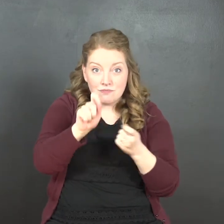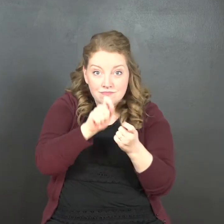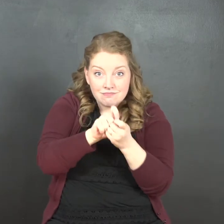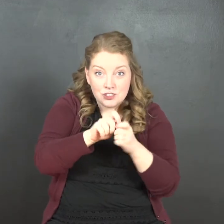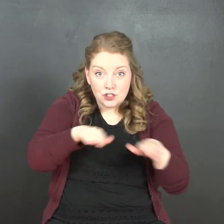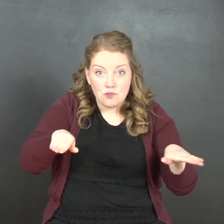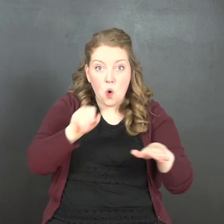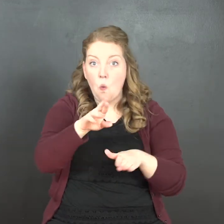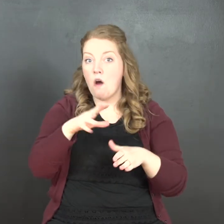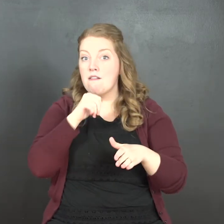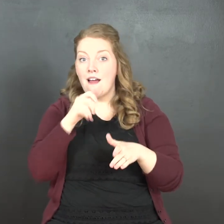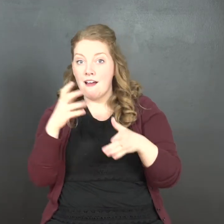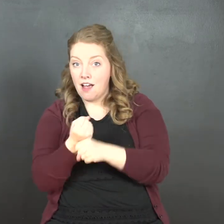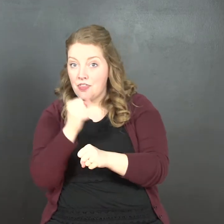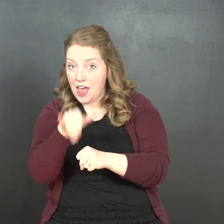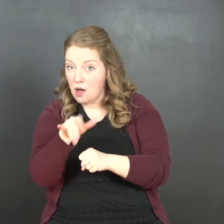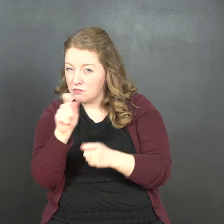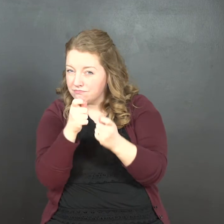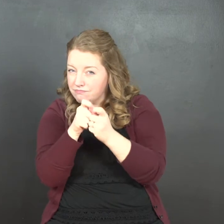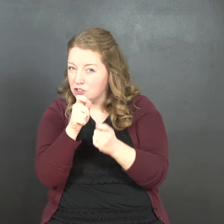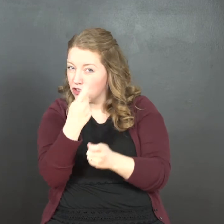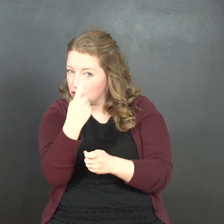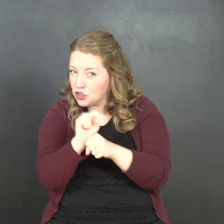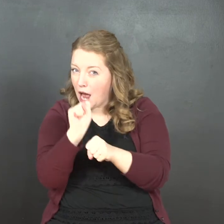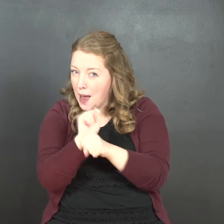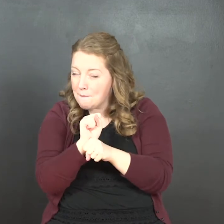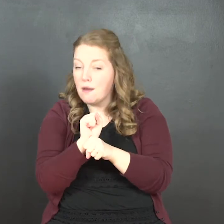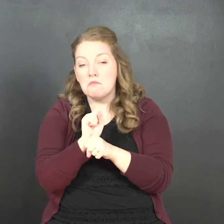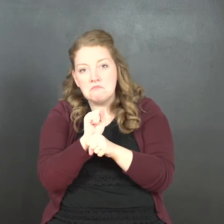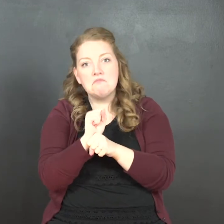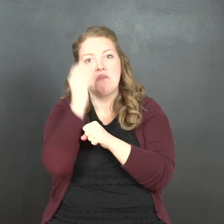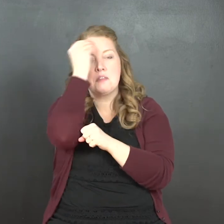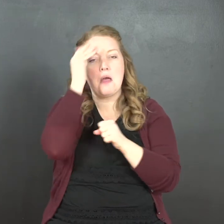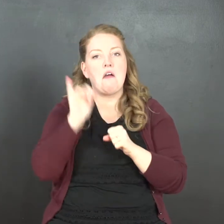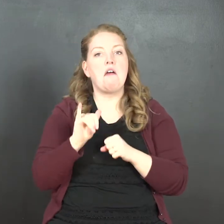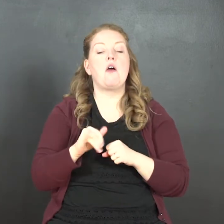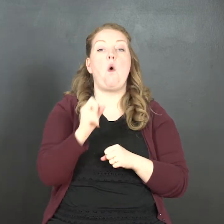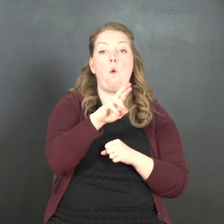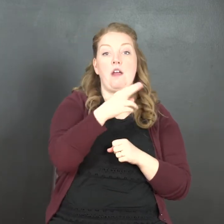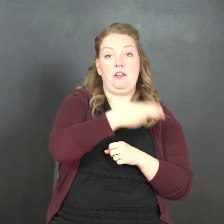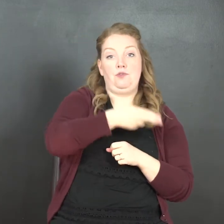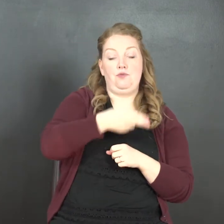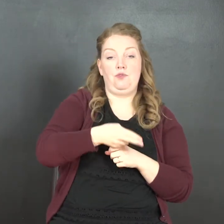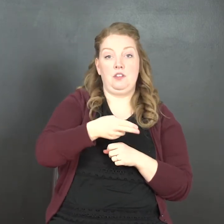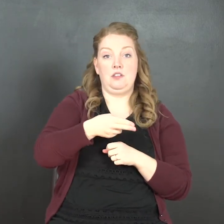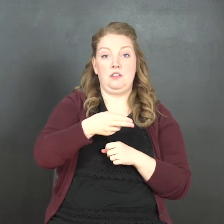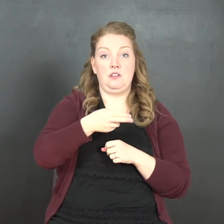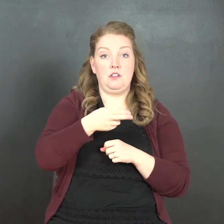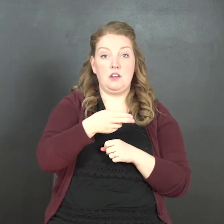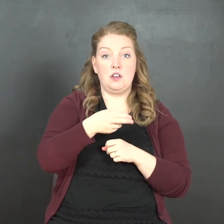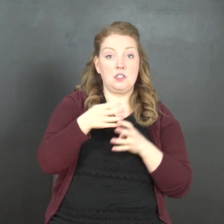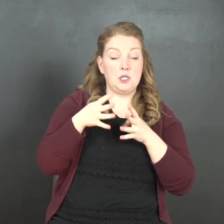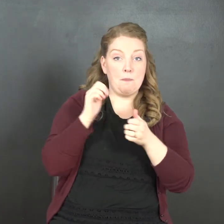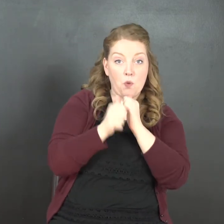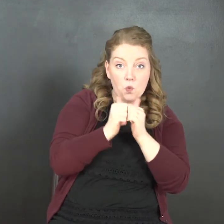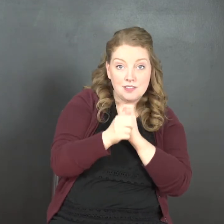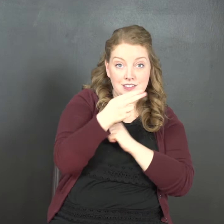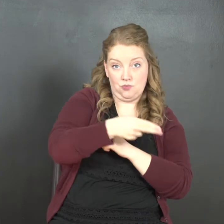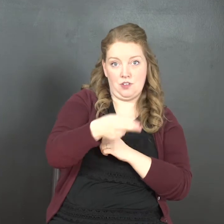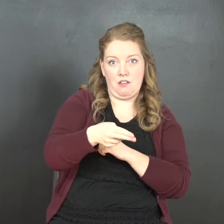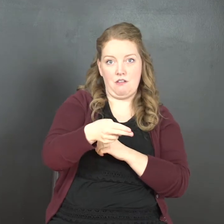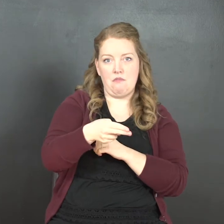if changes things quite a bit. In the sports world, think of how different the sports history would have been if